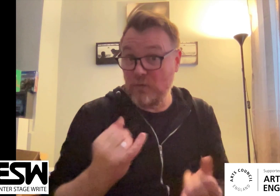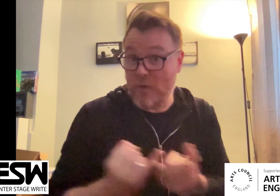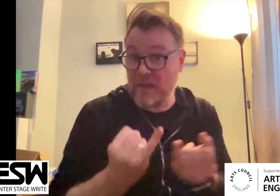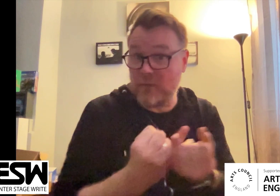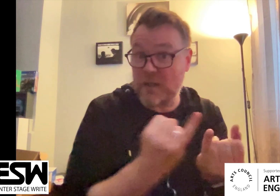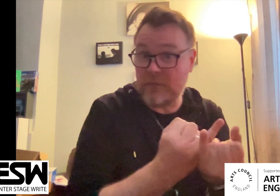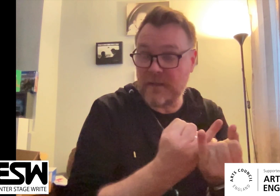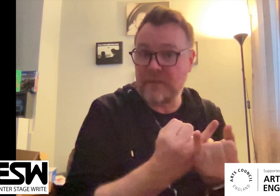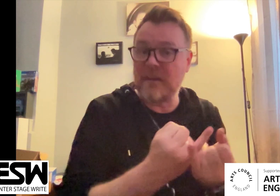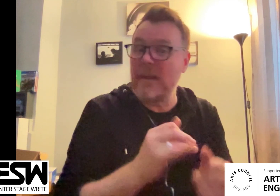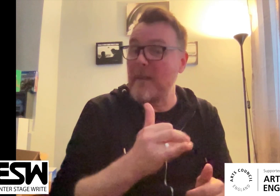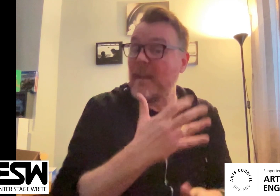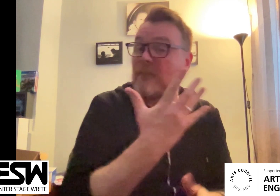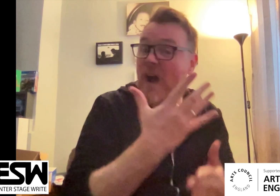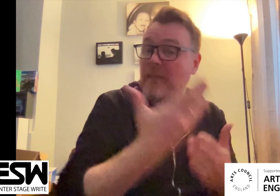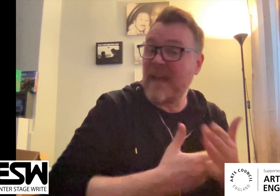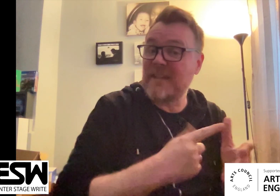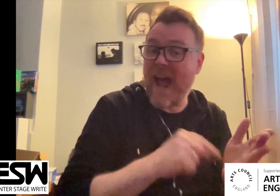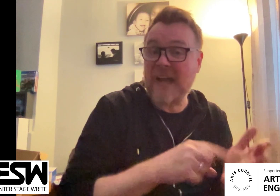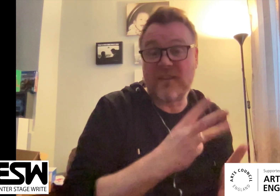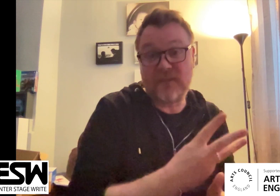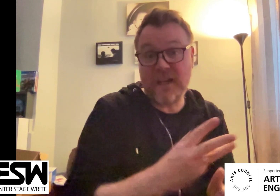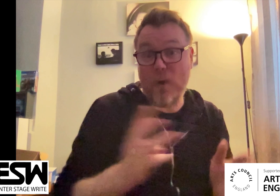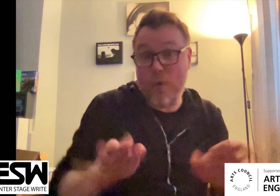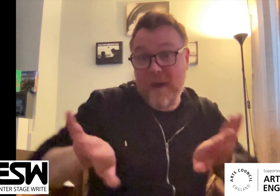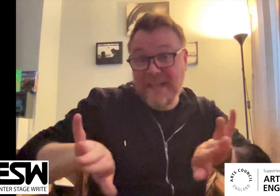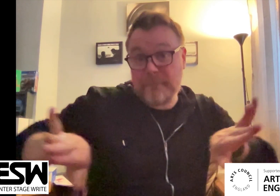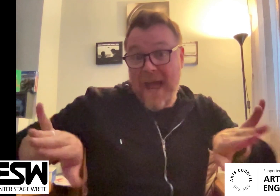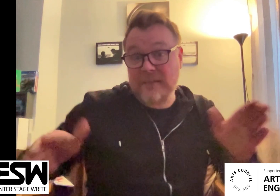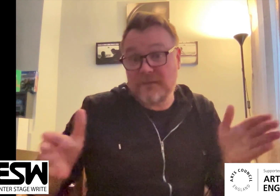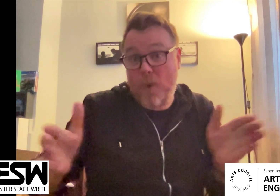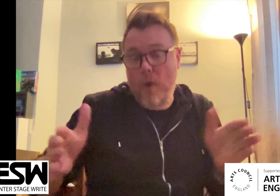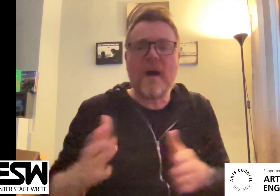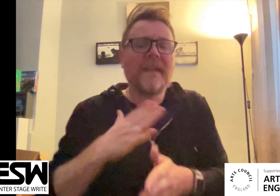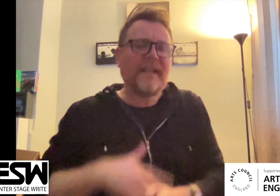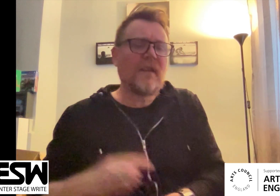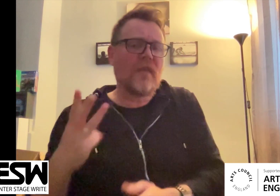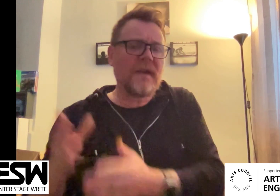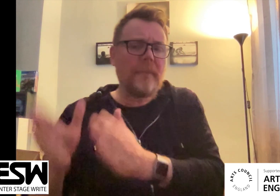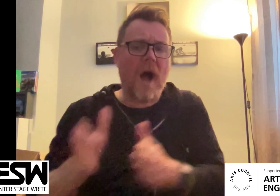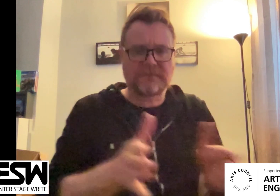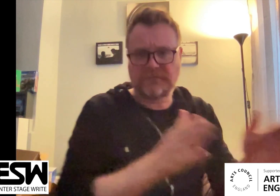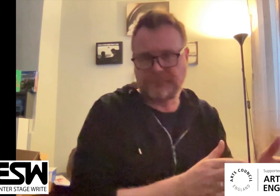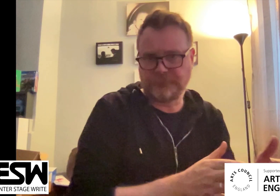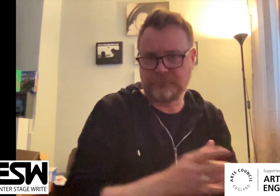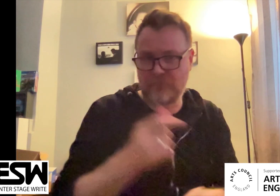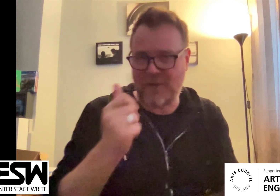maybe 7 pages. And then 5 pages for the resolution, Act 3. So that's the